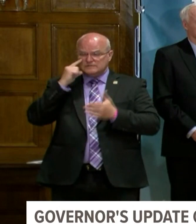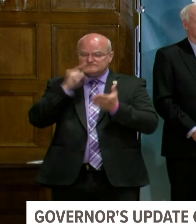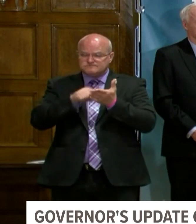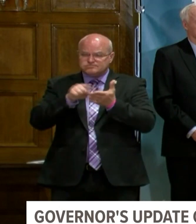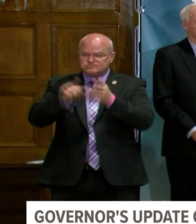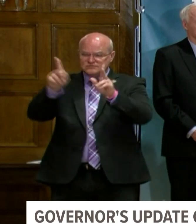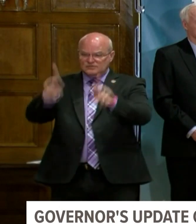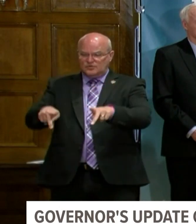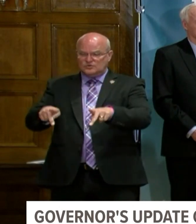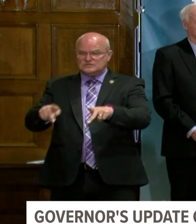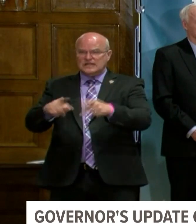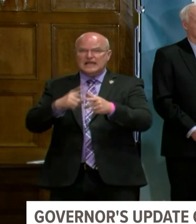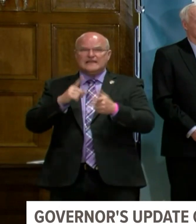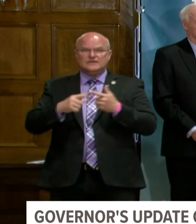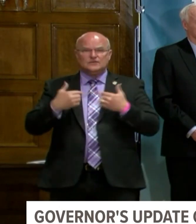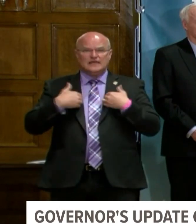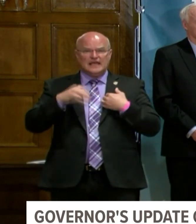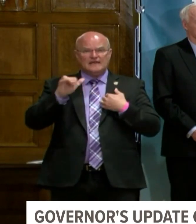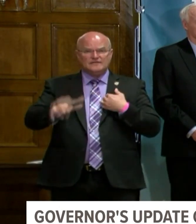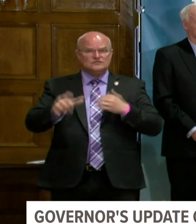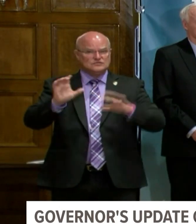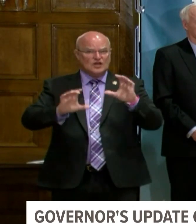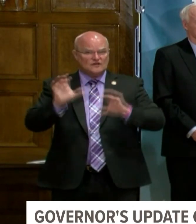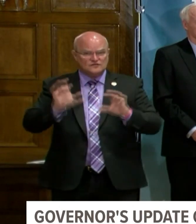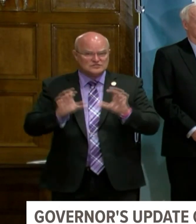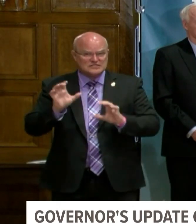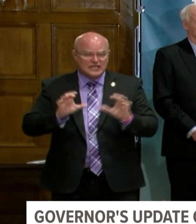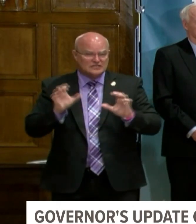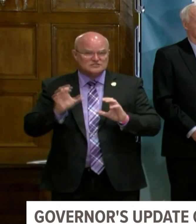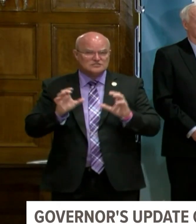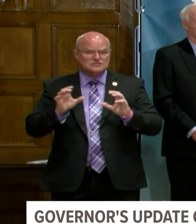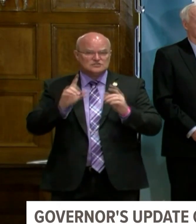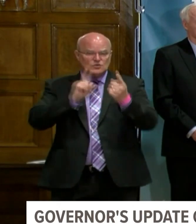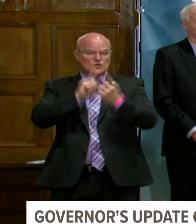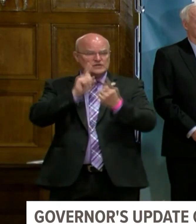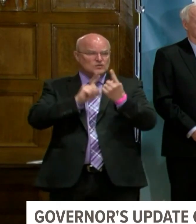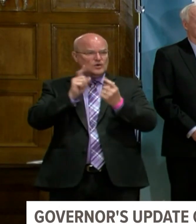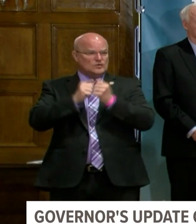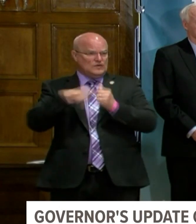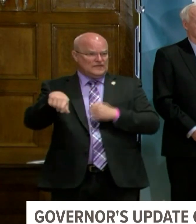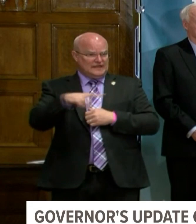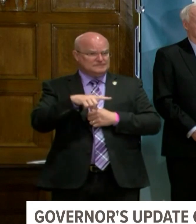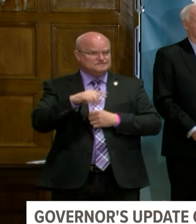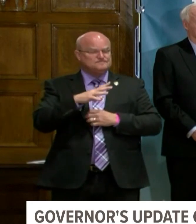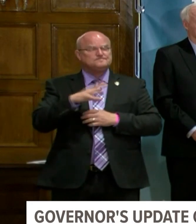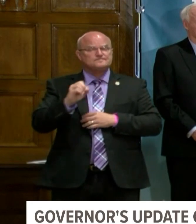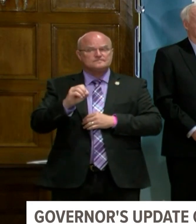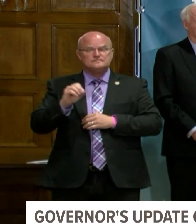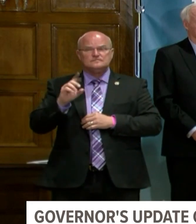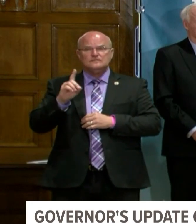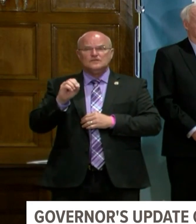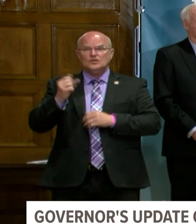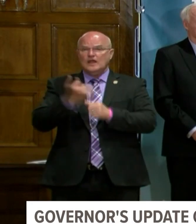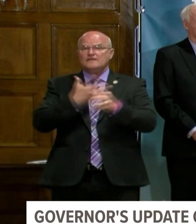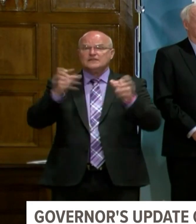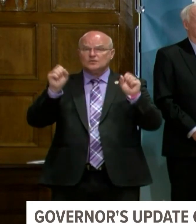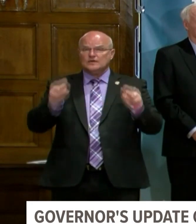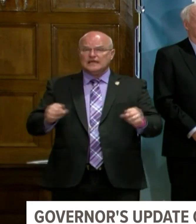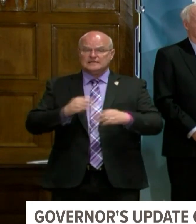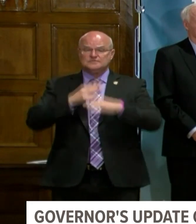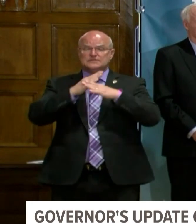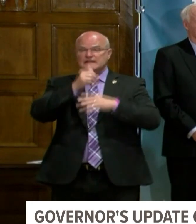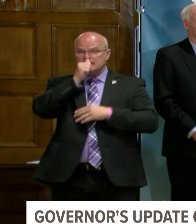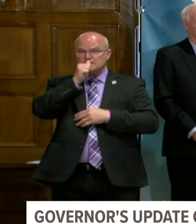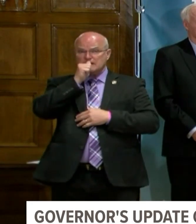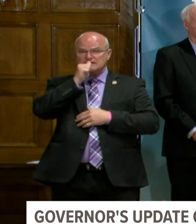down the individuals and we have those conversations one-to-one with them and do everything we can to